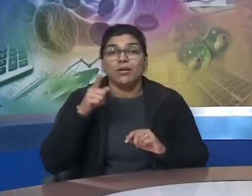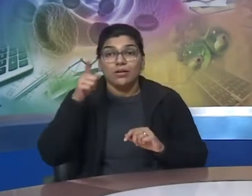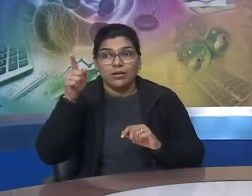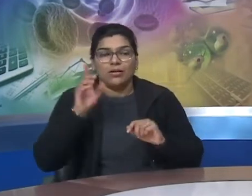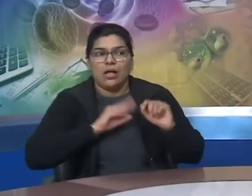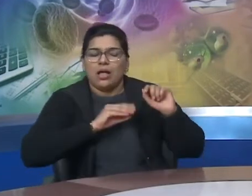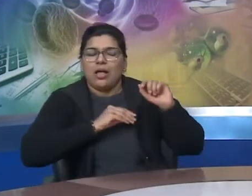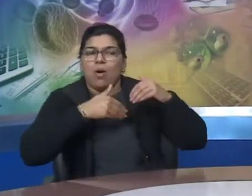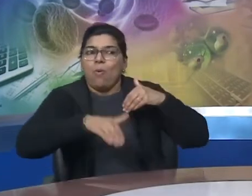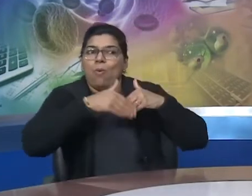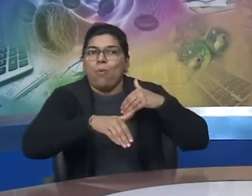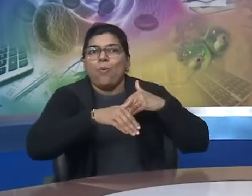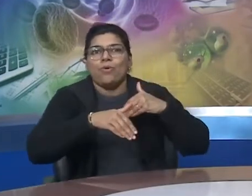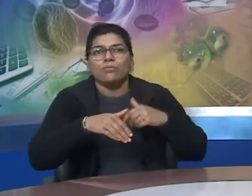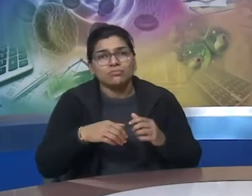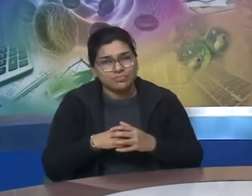that I was not going